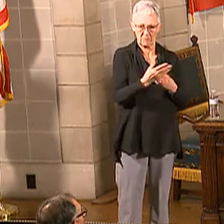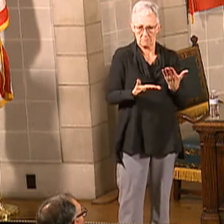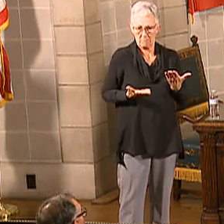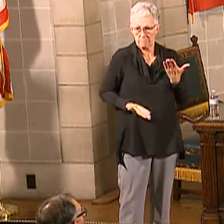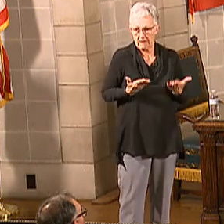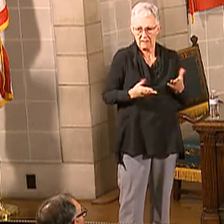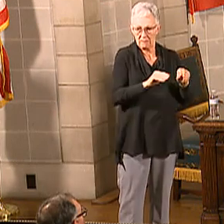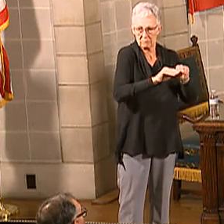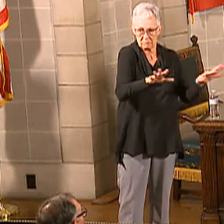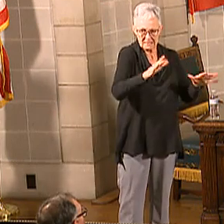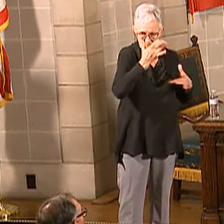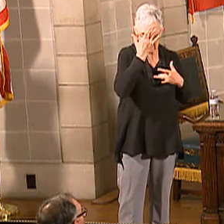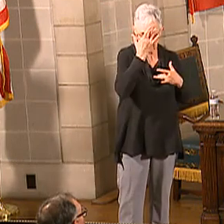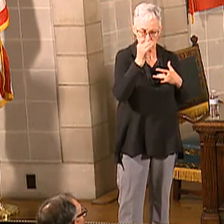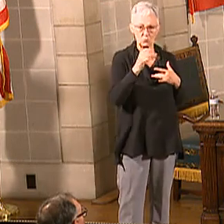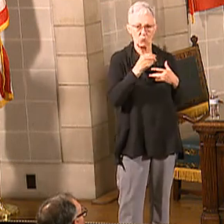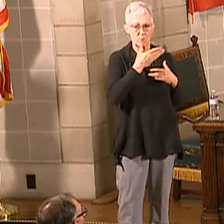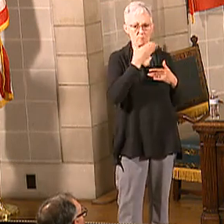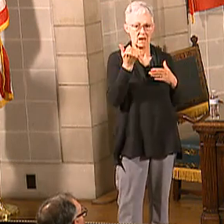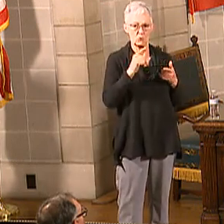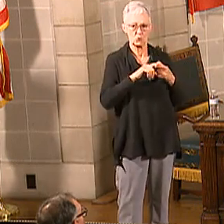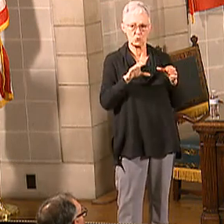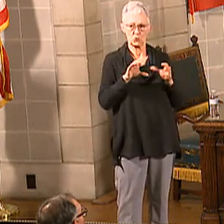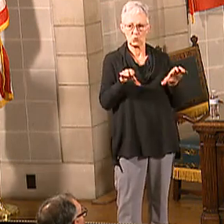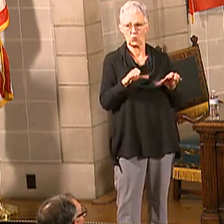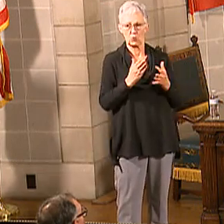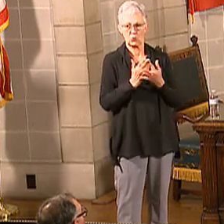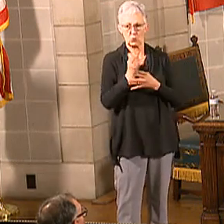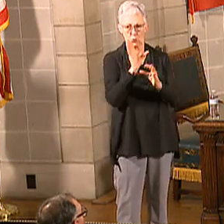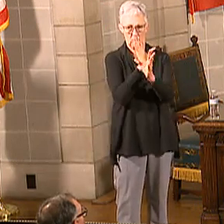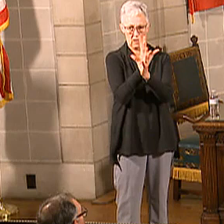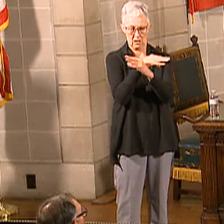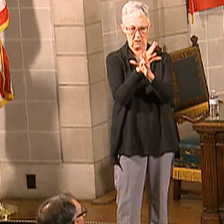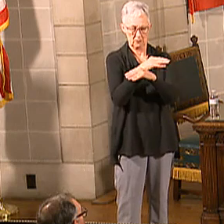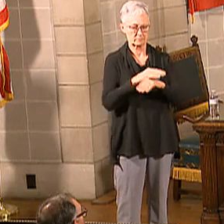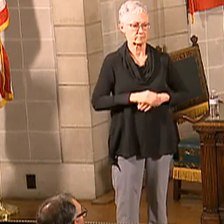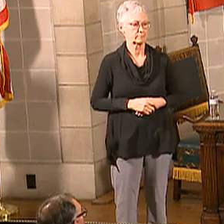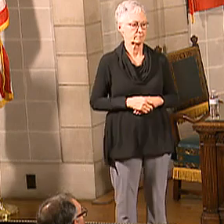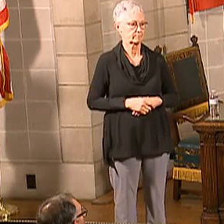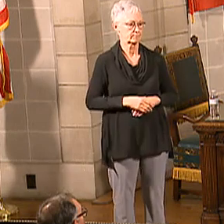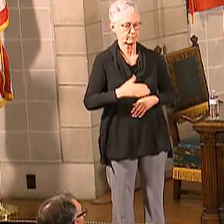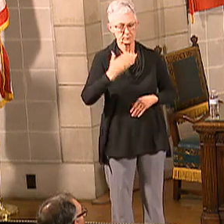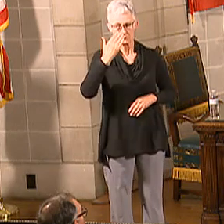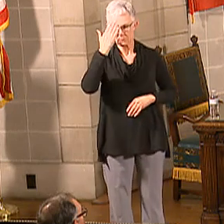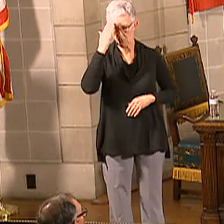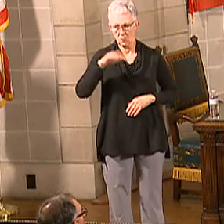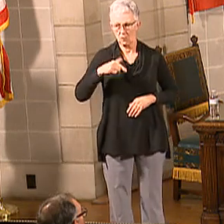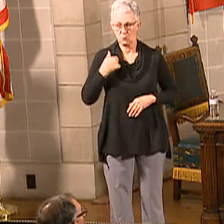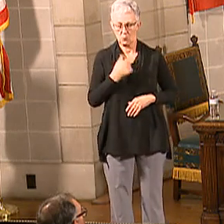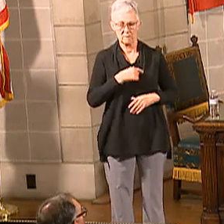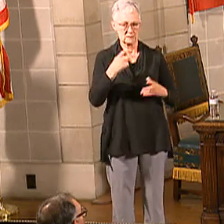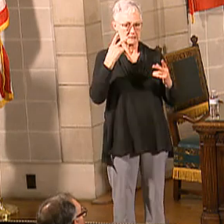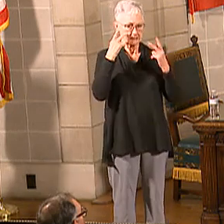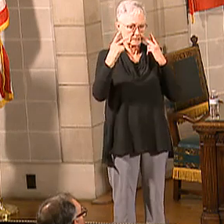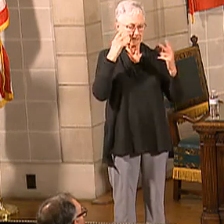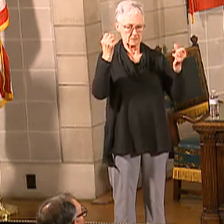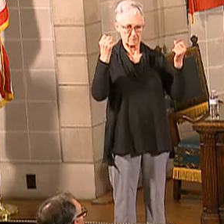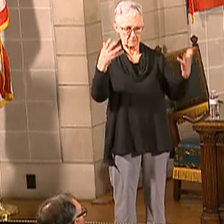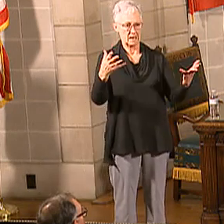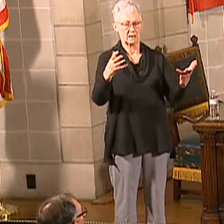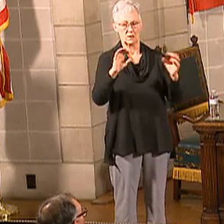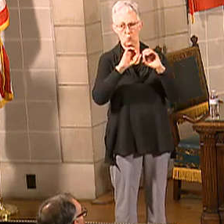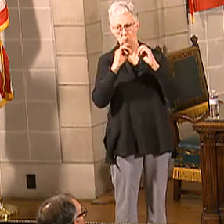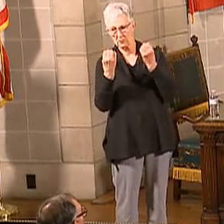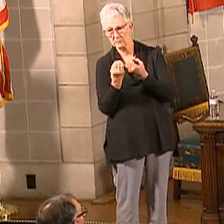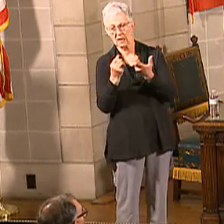are stepping up to meet this challenge here in Nebraska, we've talked a lot about University of Nebraska and the things they've done with the state, most recently working with us on these